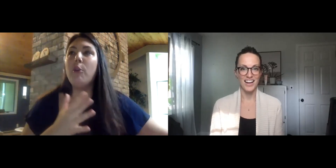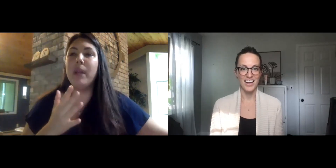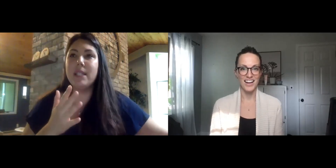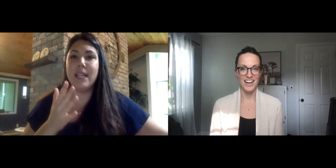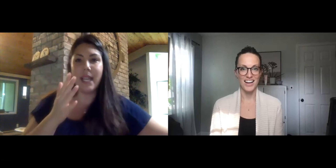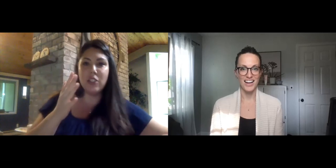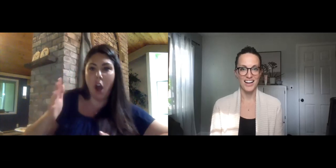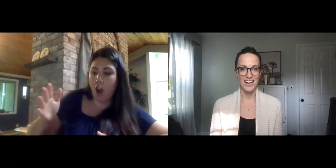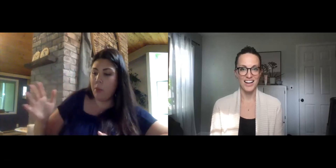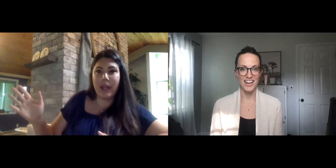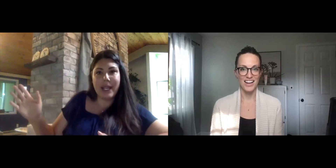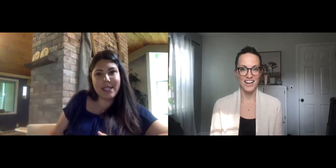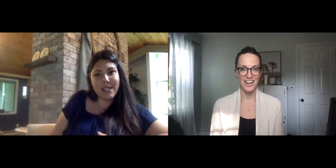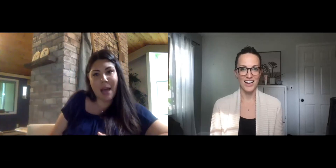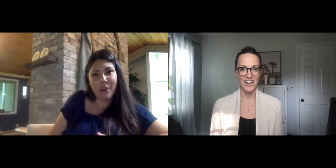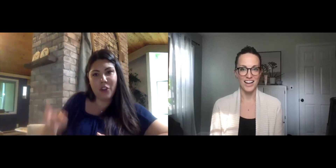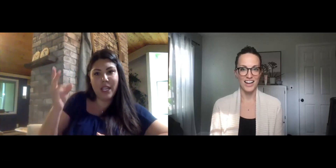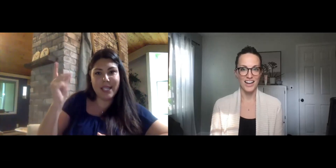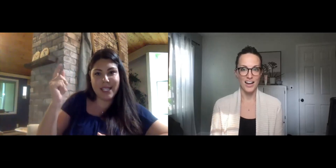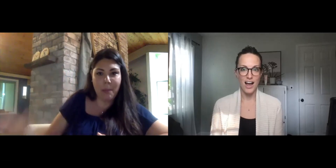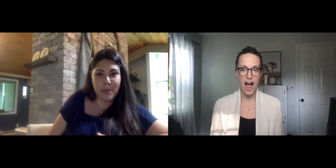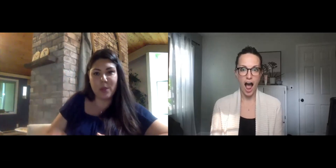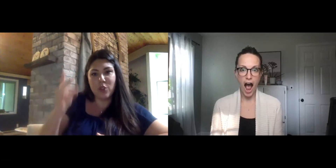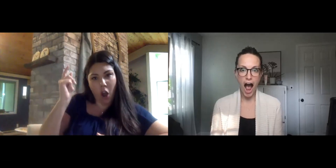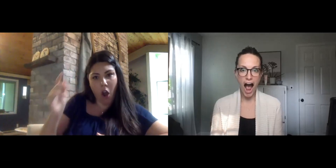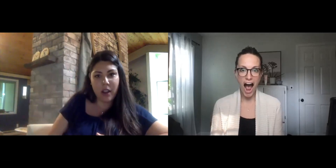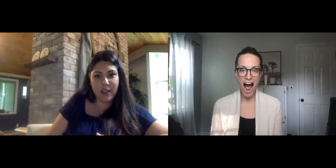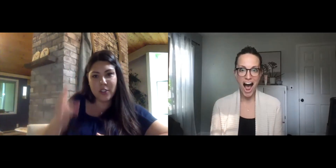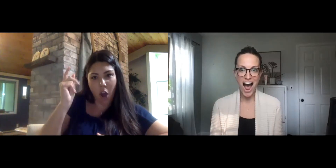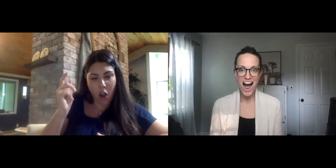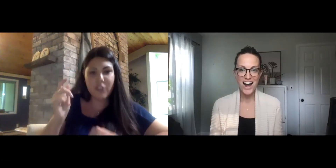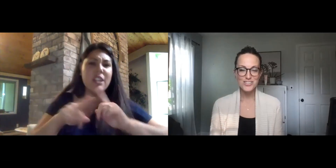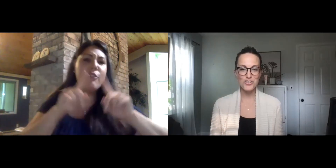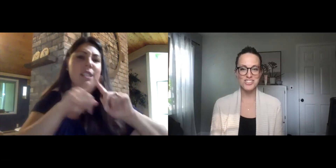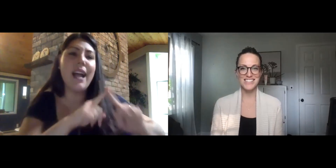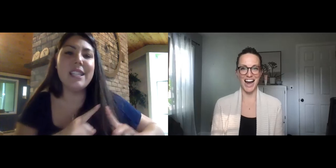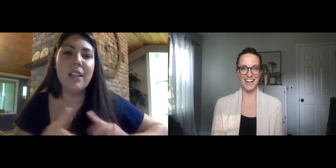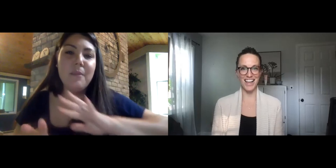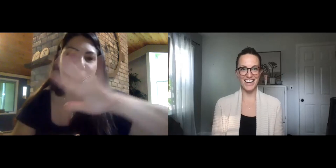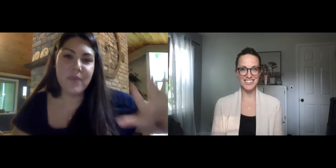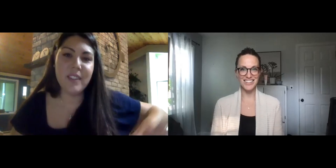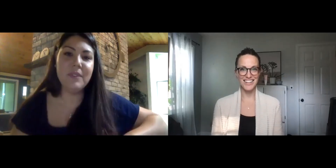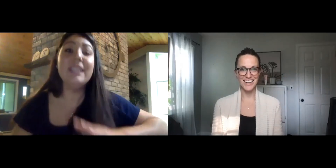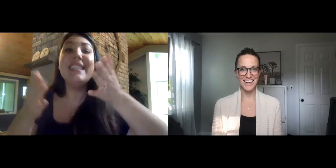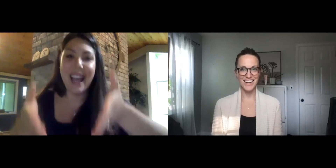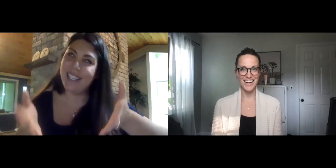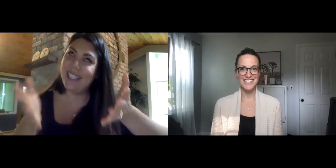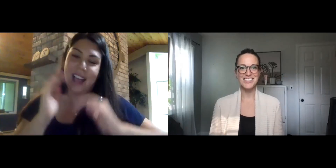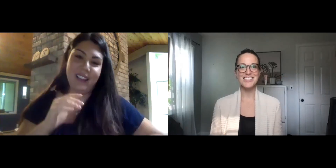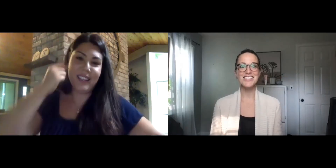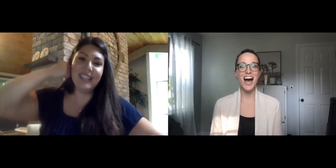other places they sign dog more like slap on your knee and snap. So dog, dog. There's So different there's like signs. dialects.